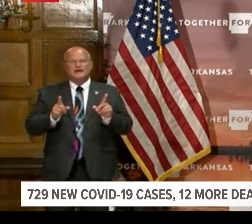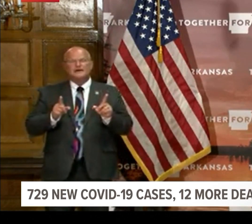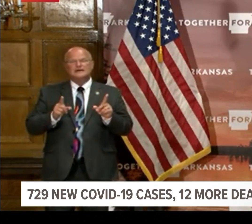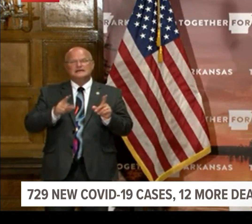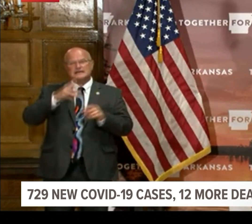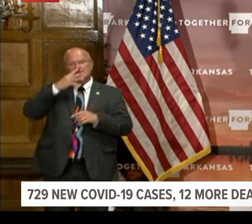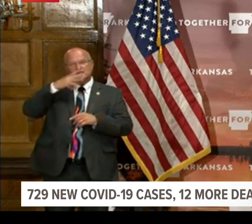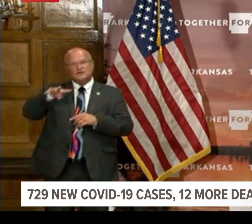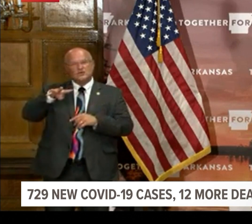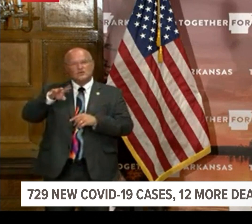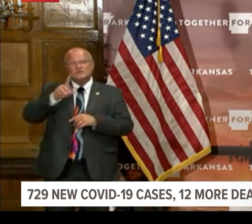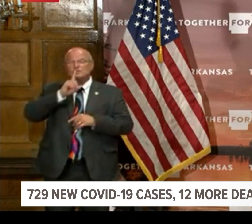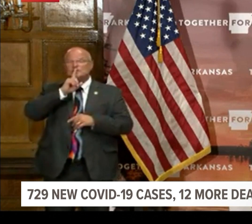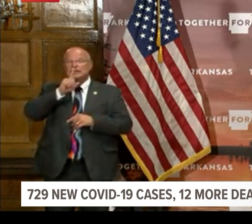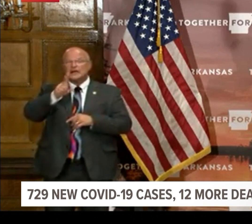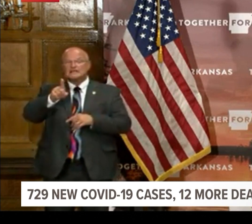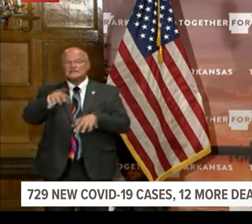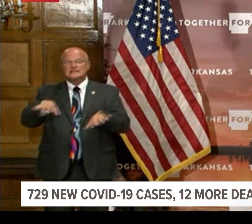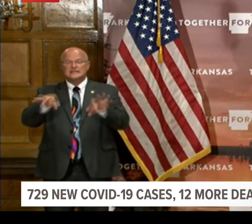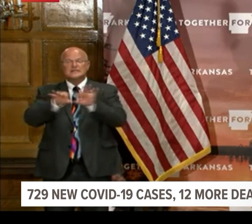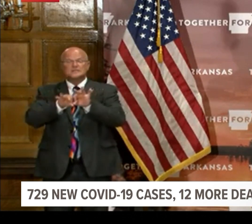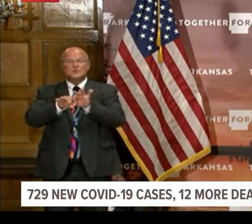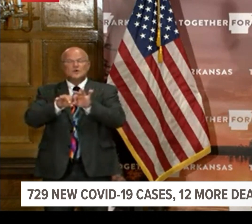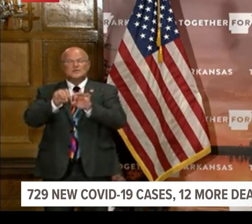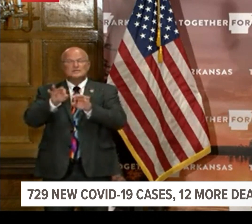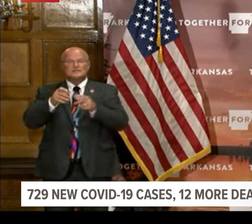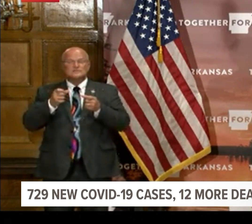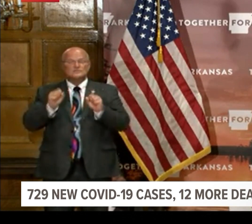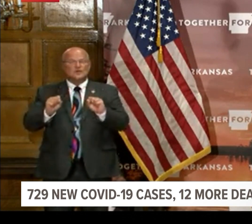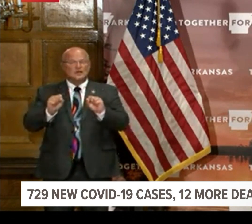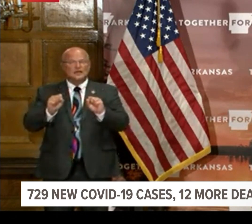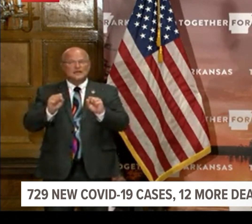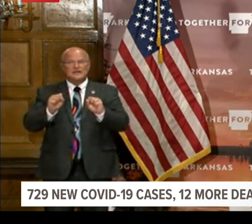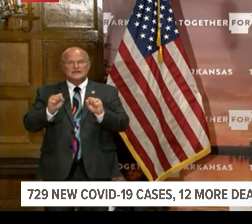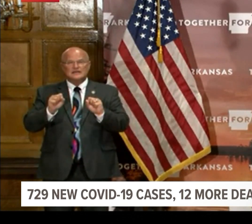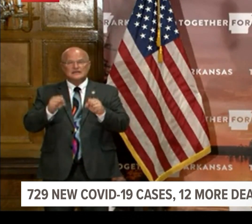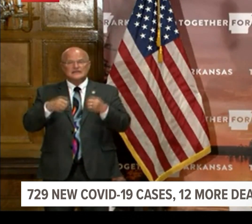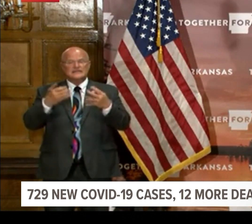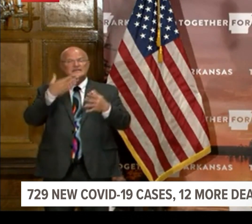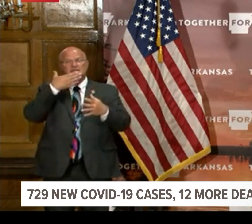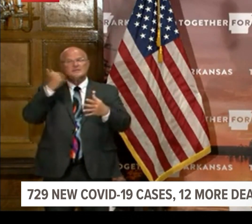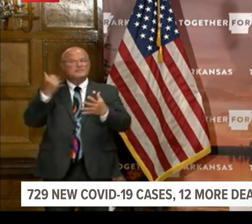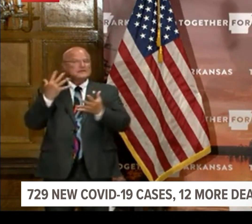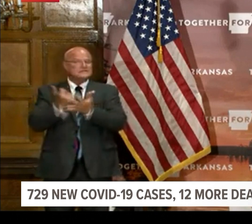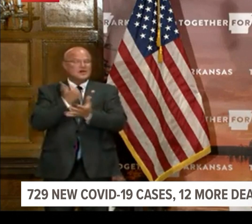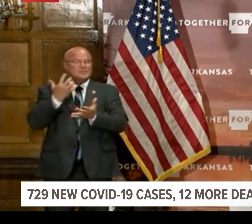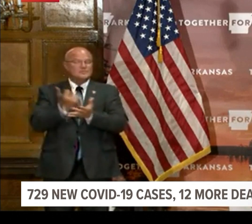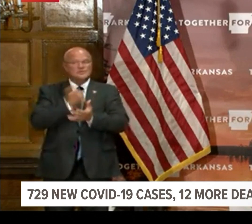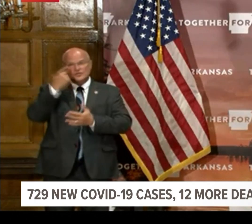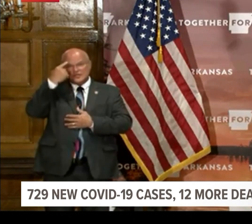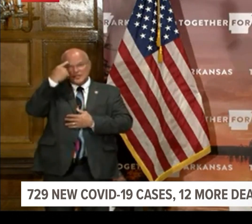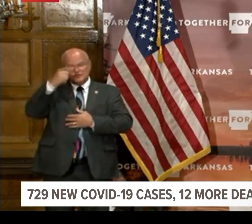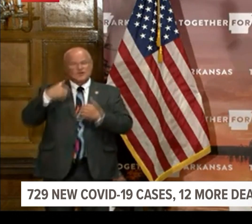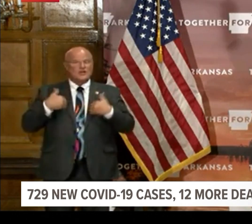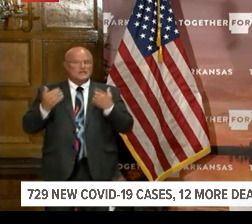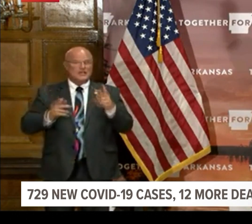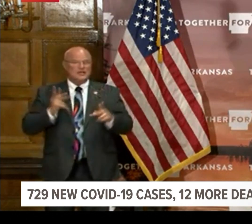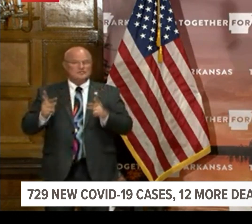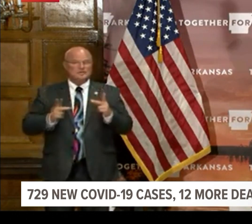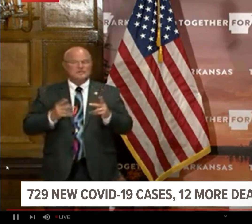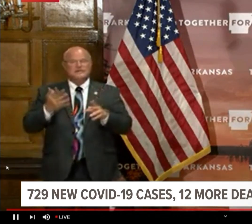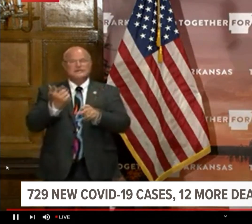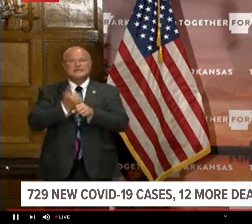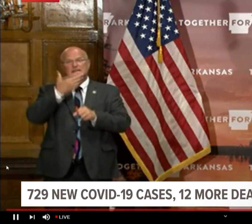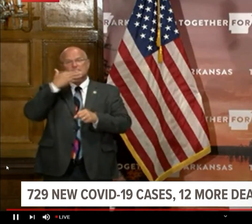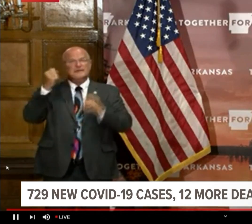the reality and the importance of trying to give the best opportunity for our young people to get the